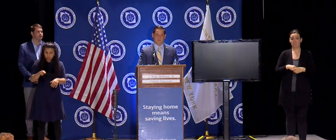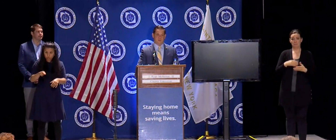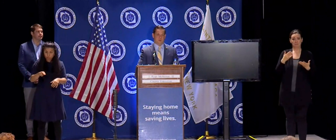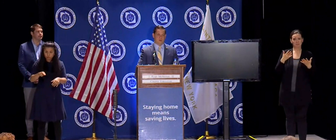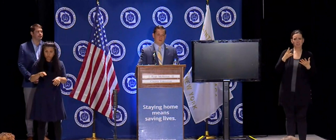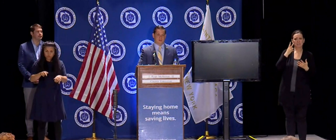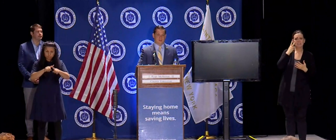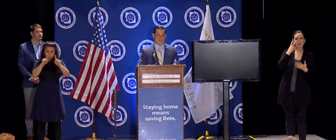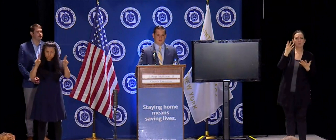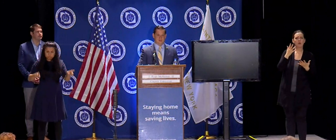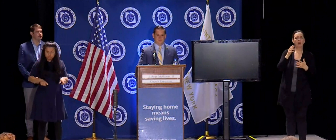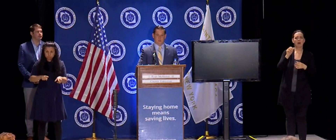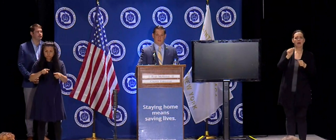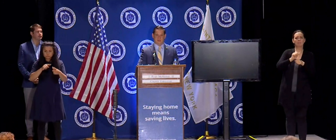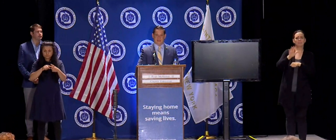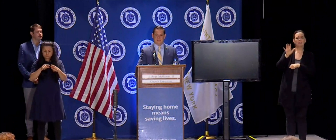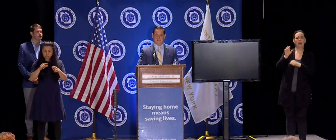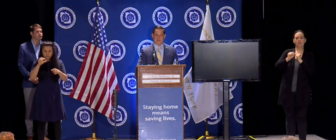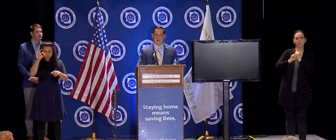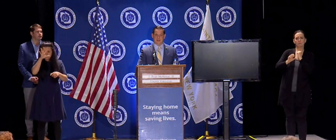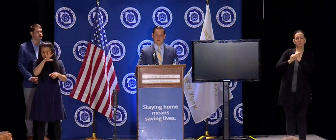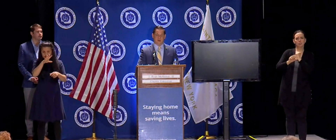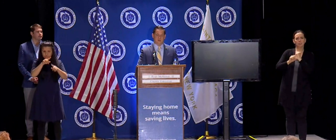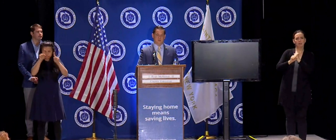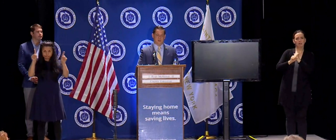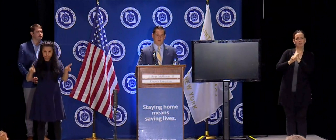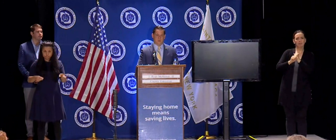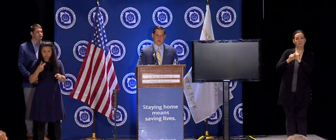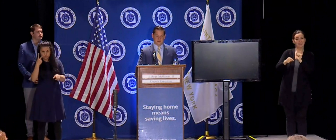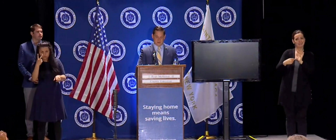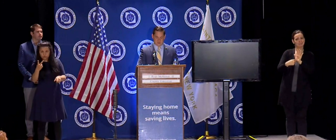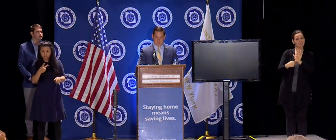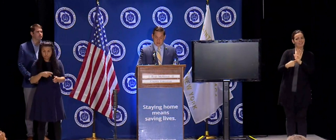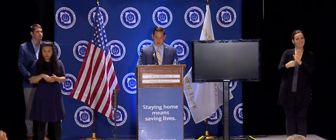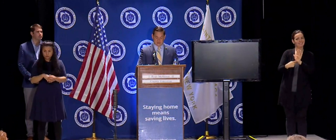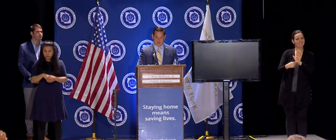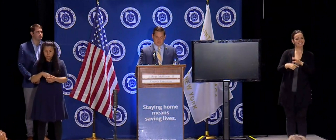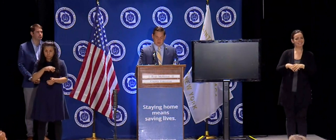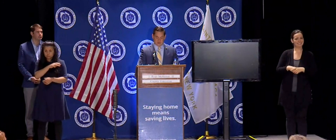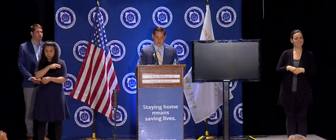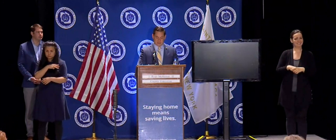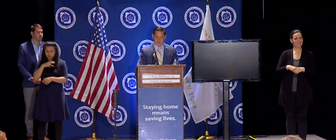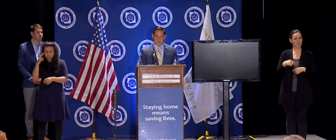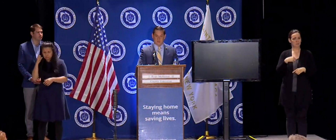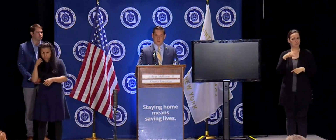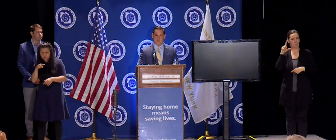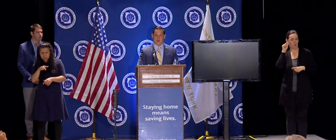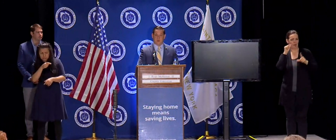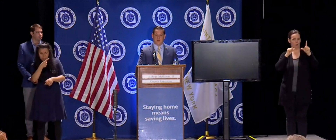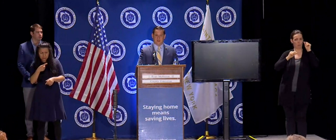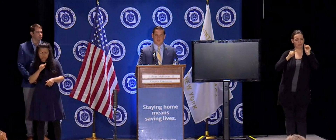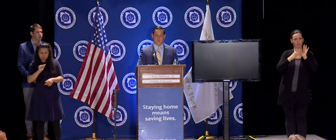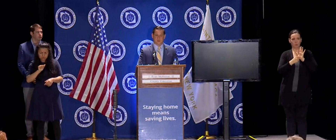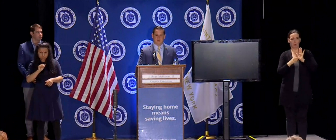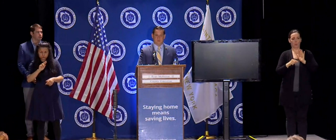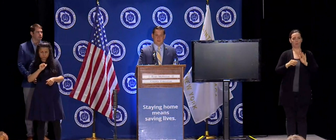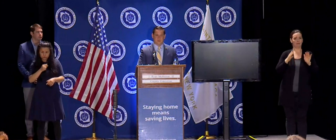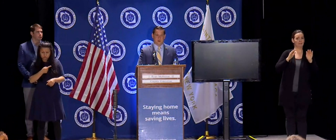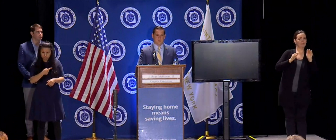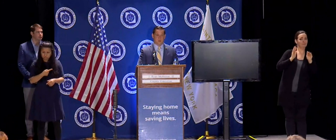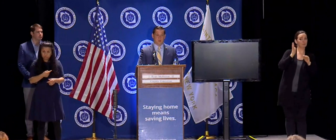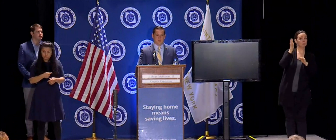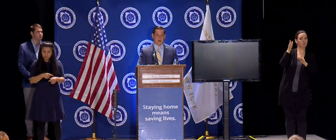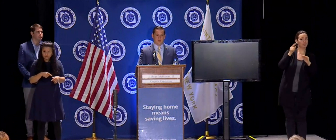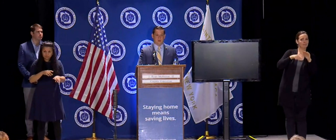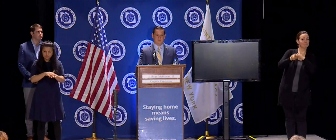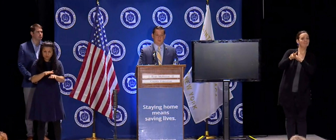year. People are looking at that as a sign that they might be here. But yeah, that's going to be an exciting part of this as we give updates